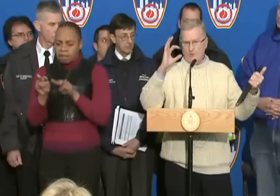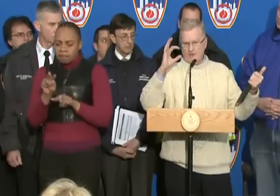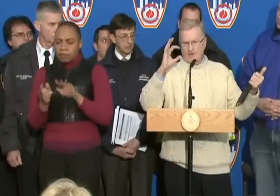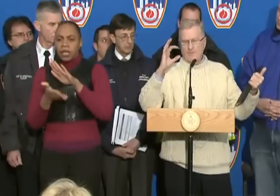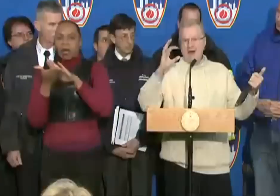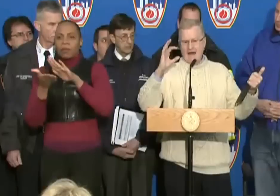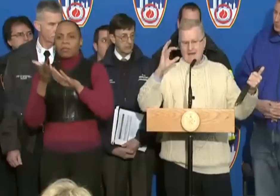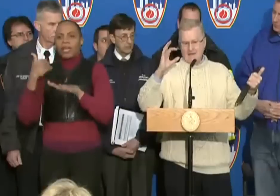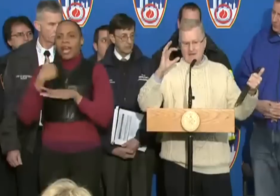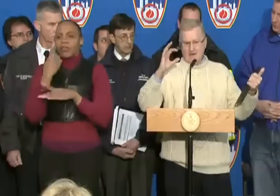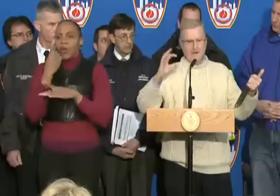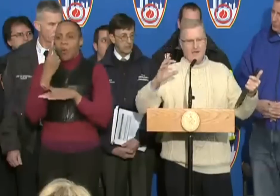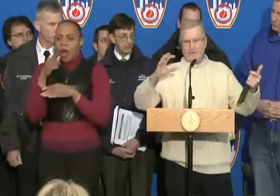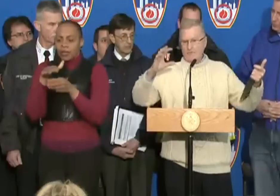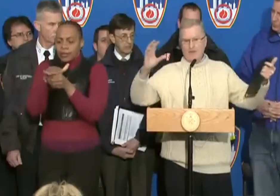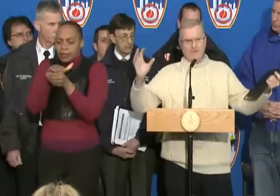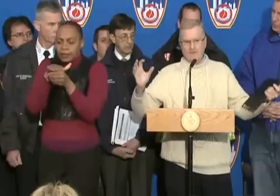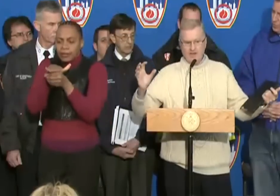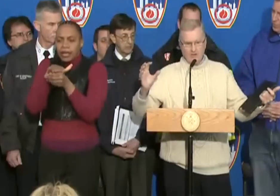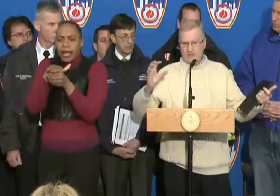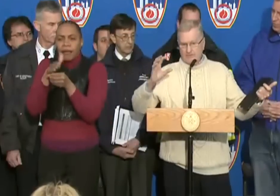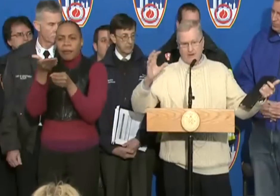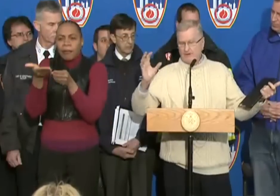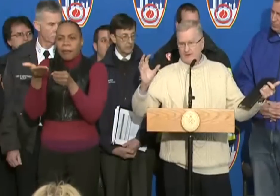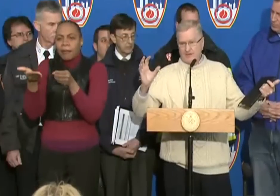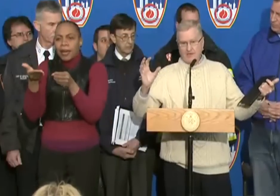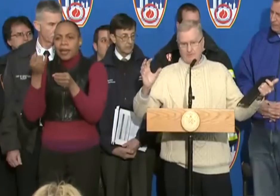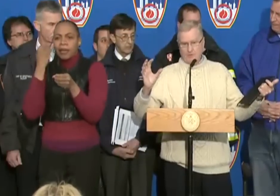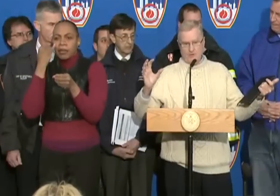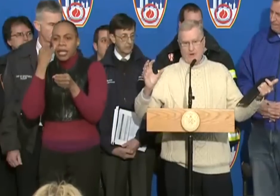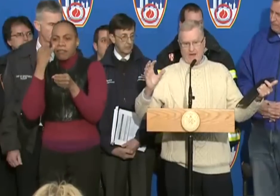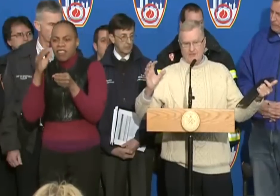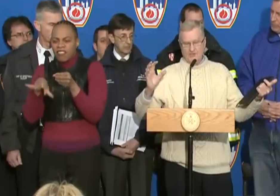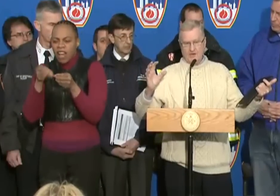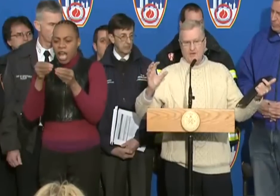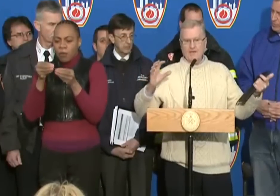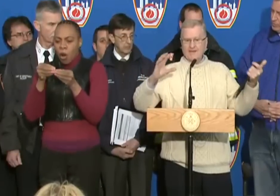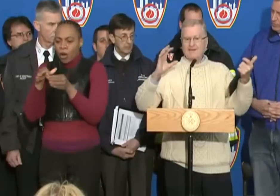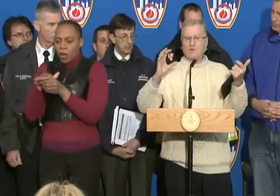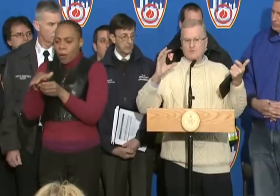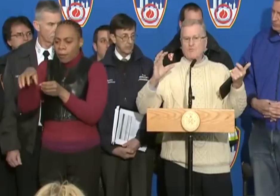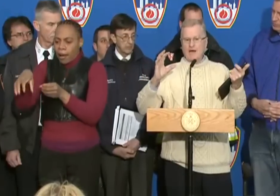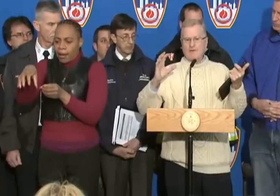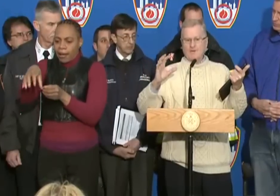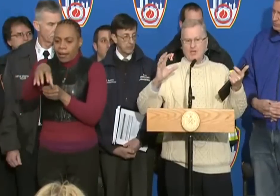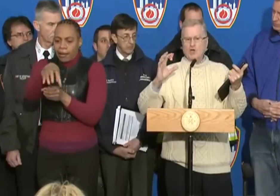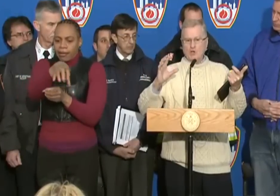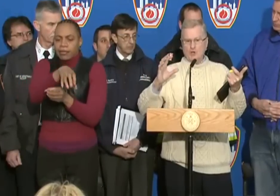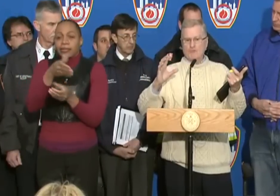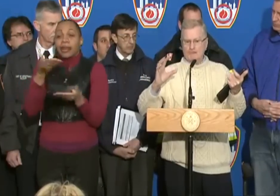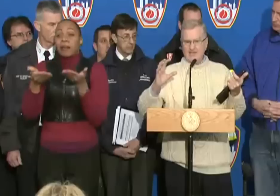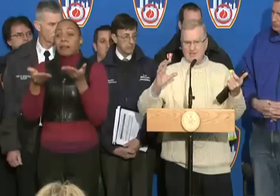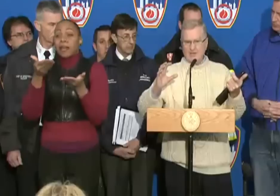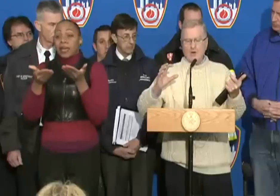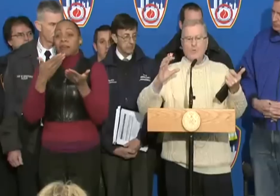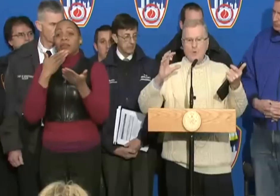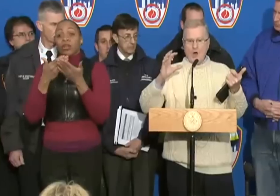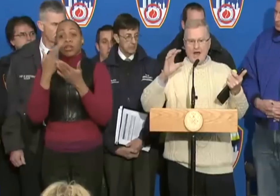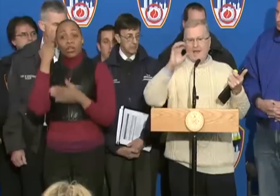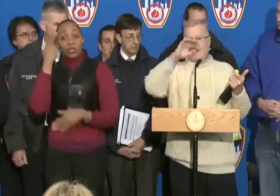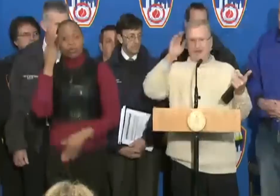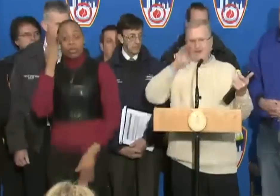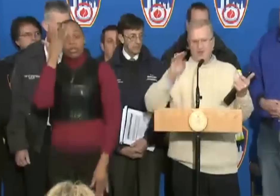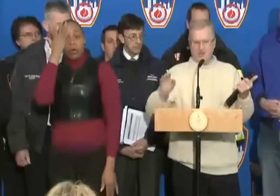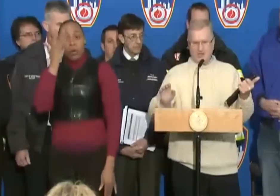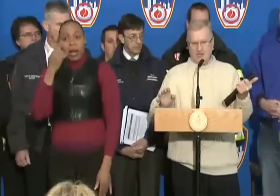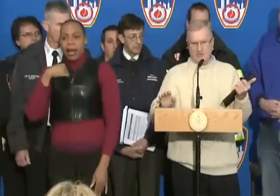We had one little pocket there, and probably if I looked, I'd probably find a couple more pockets there that there was probably a good reason